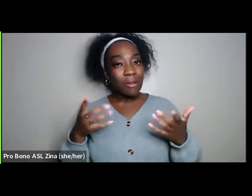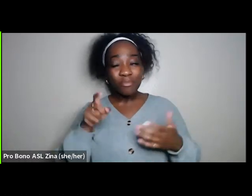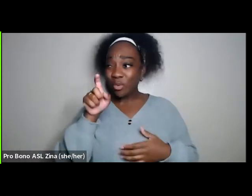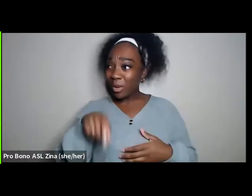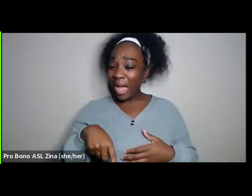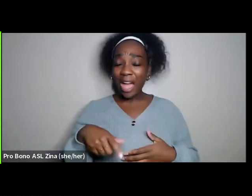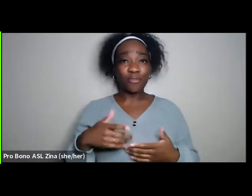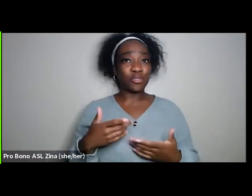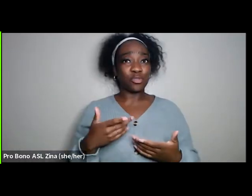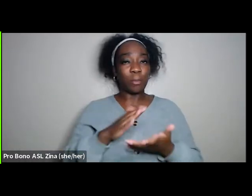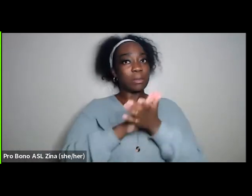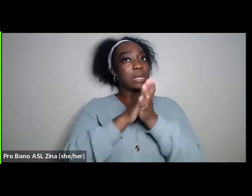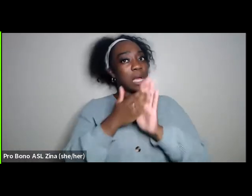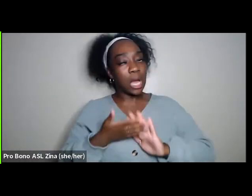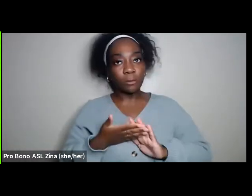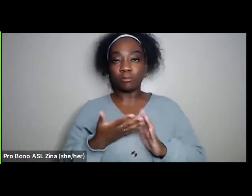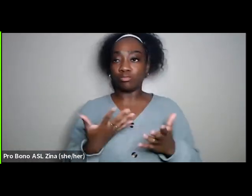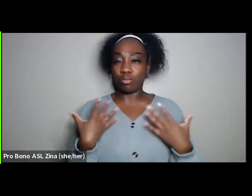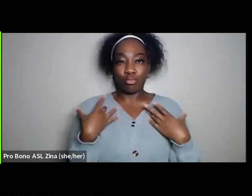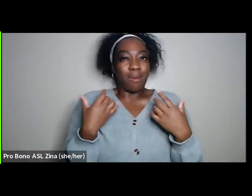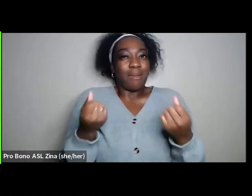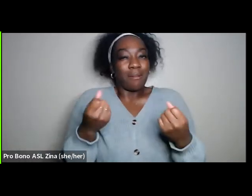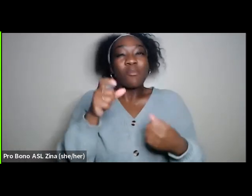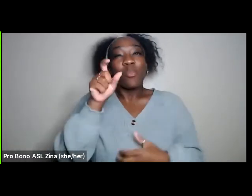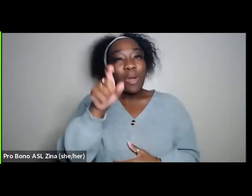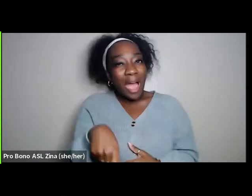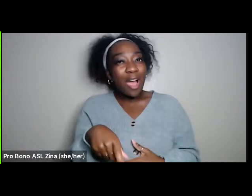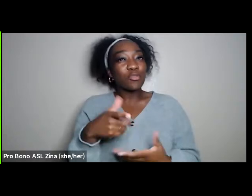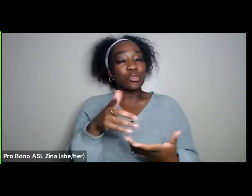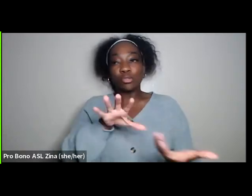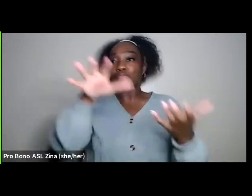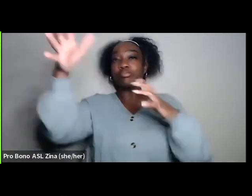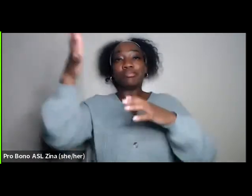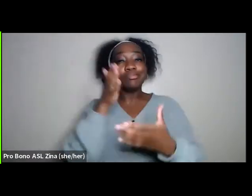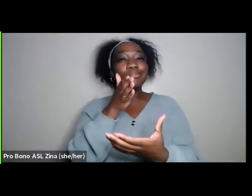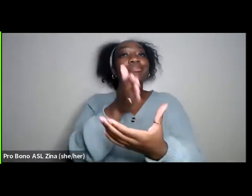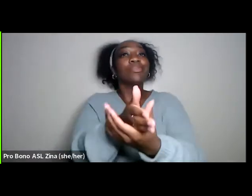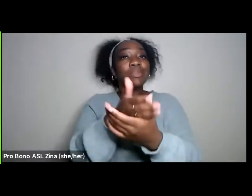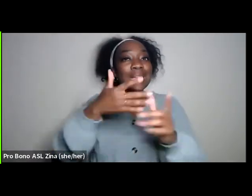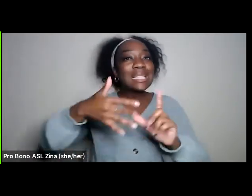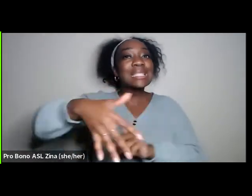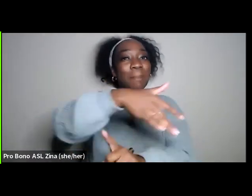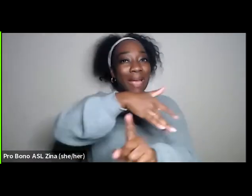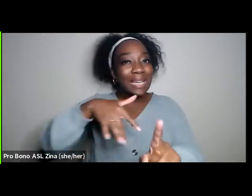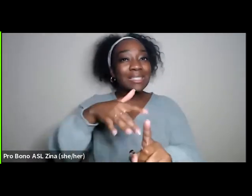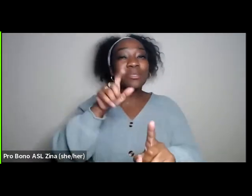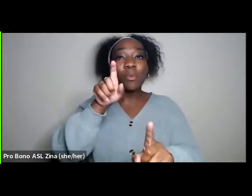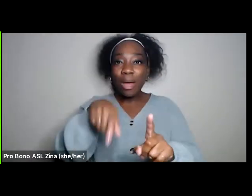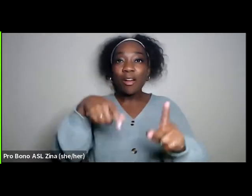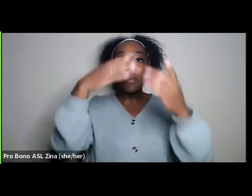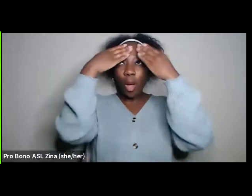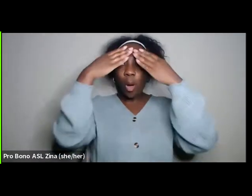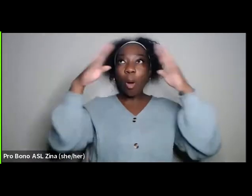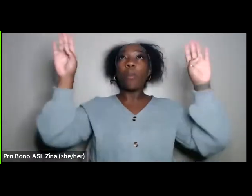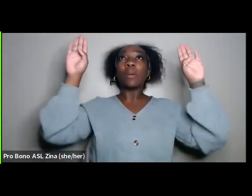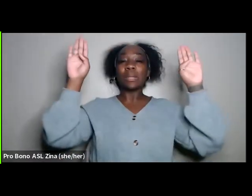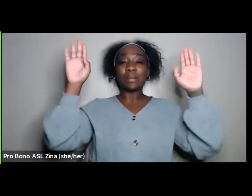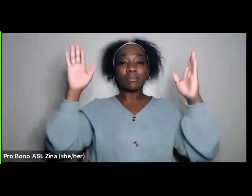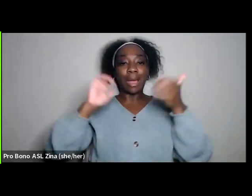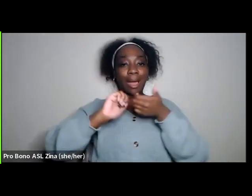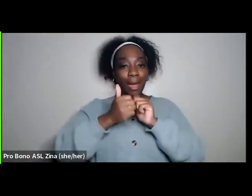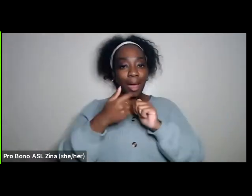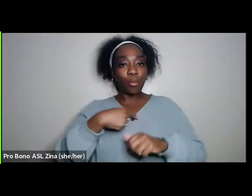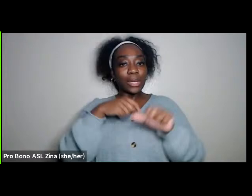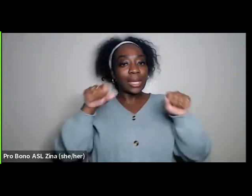disrupt spaces. We have to be completely open to how we can be used to